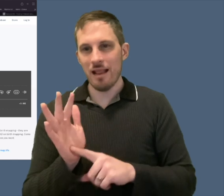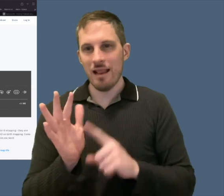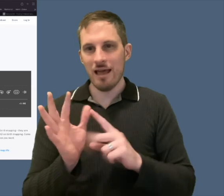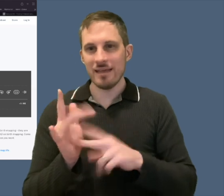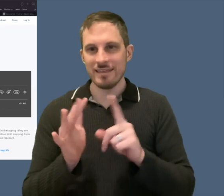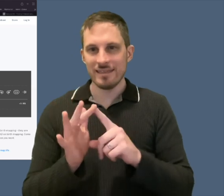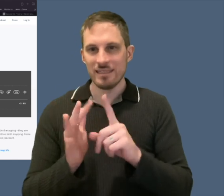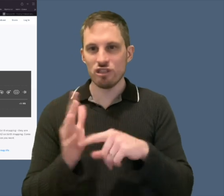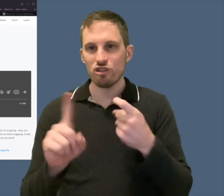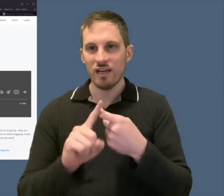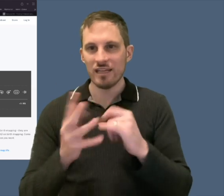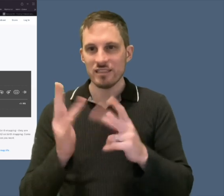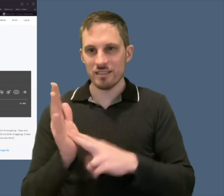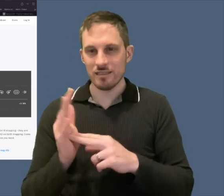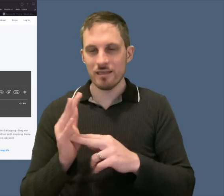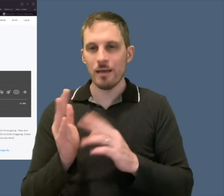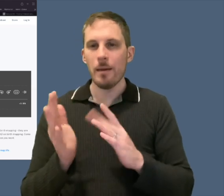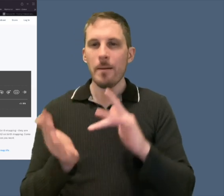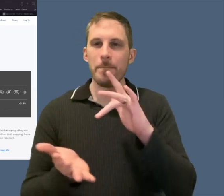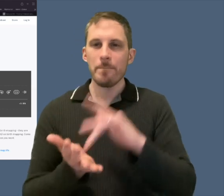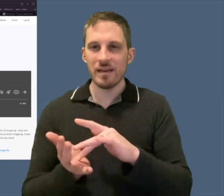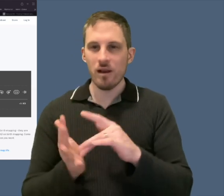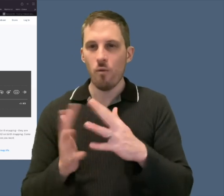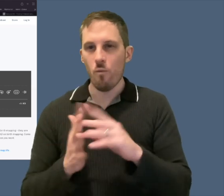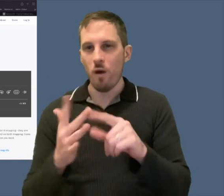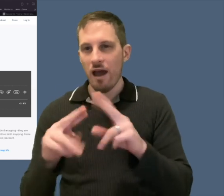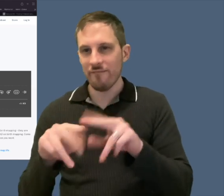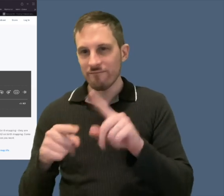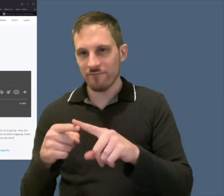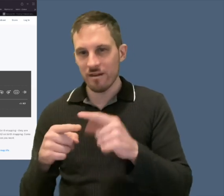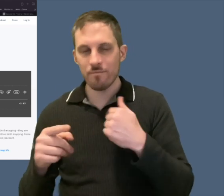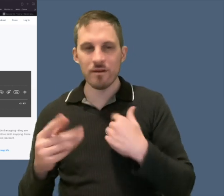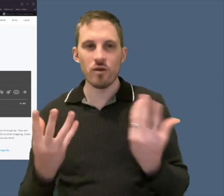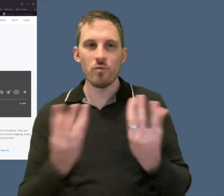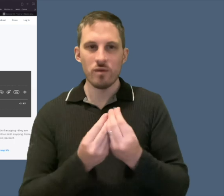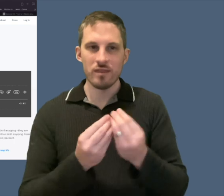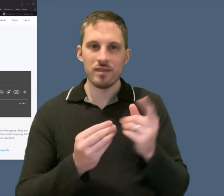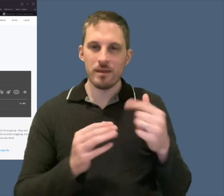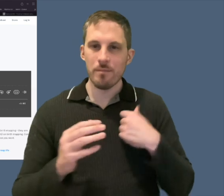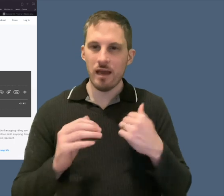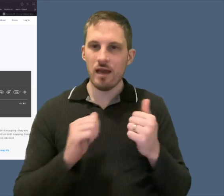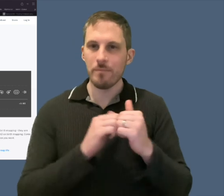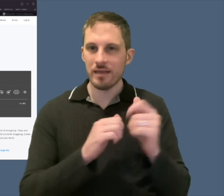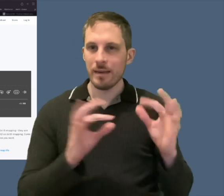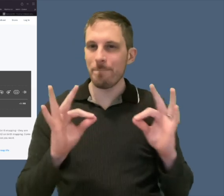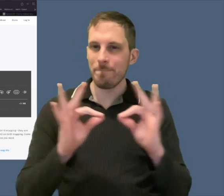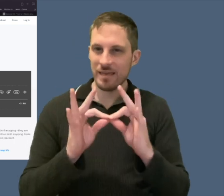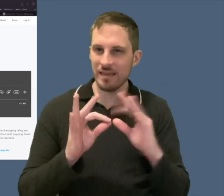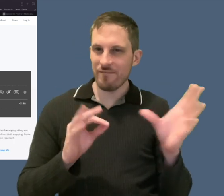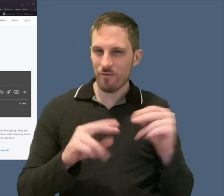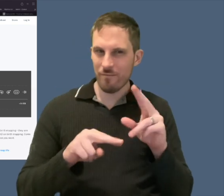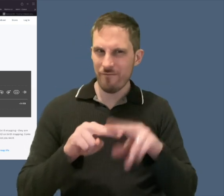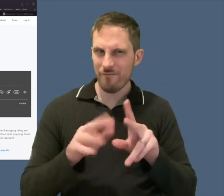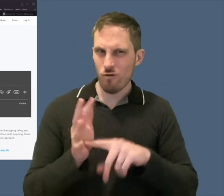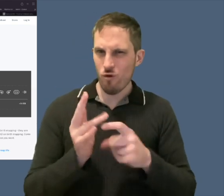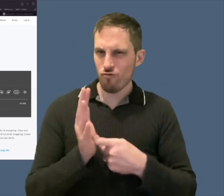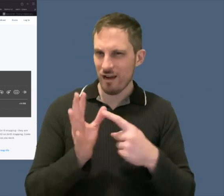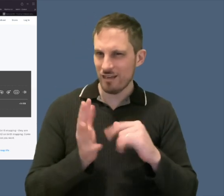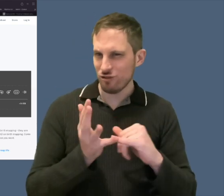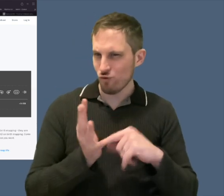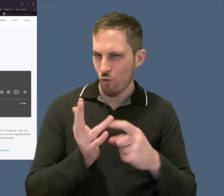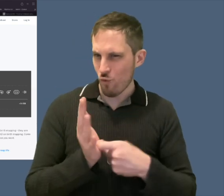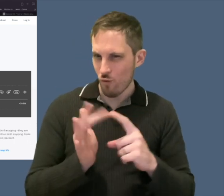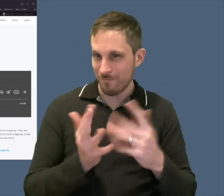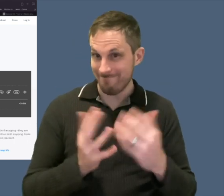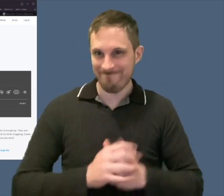weekly by my co-host B from Core and Flora Store, and this is the Great Birth Rebellion. Now, B, I've given